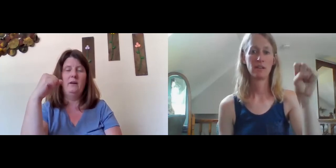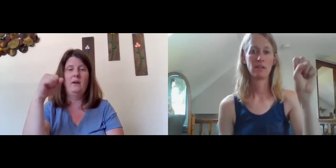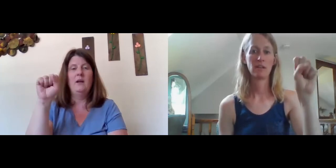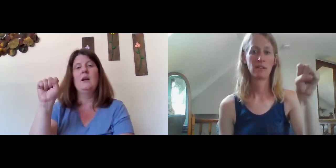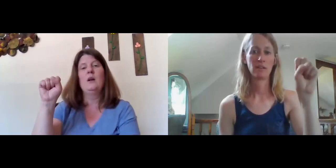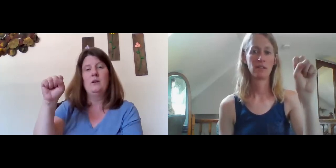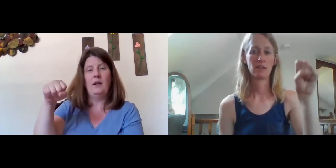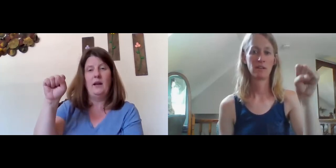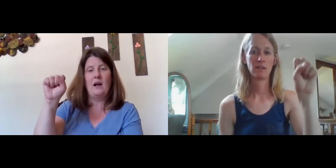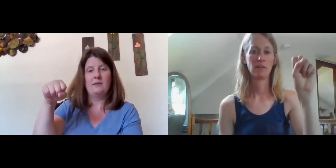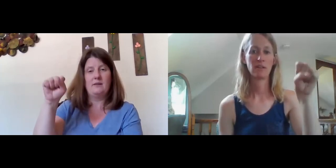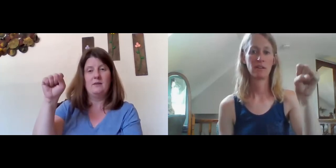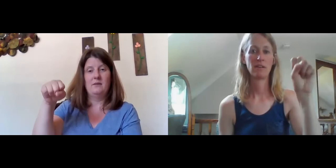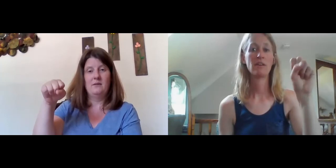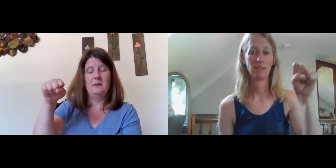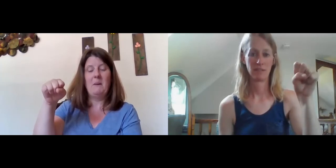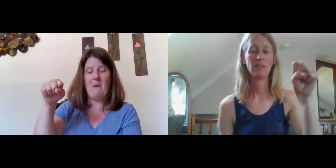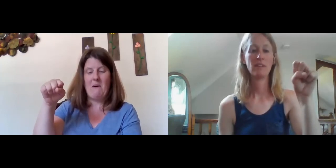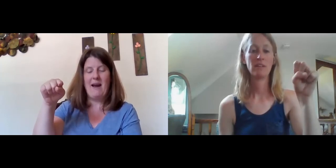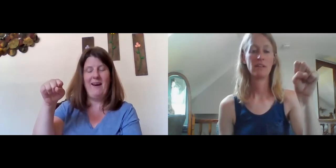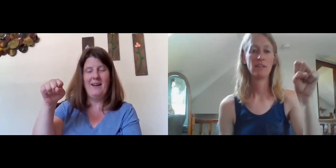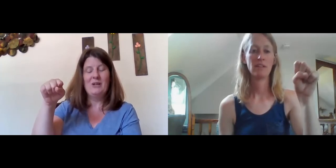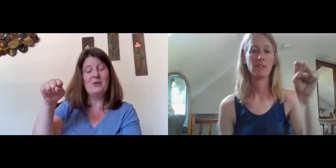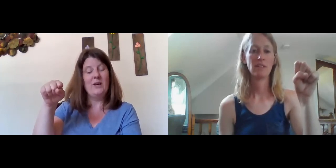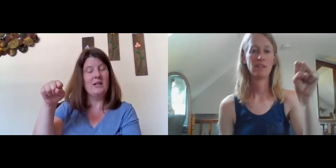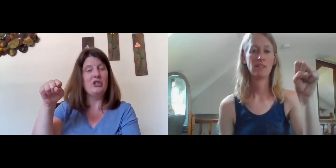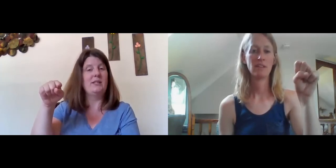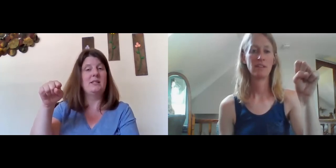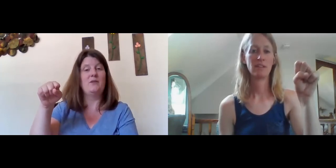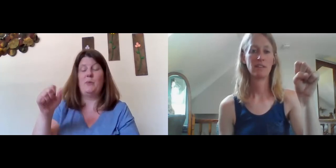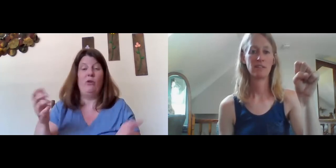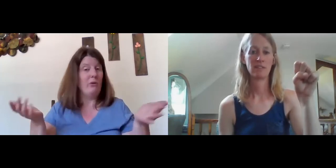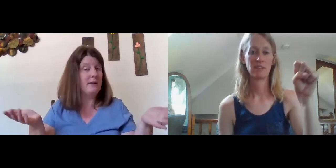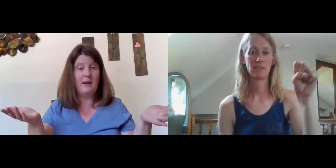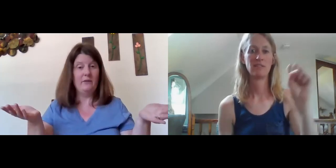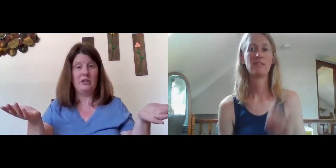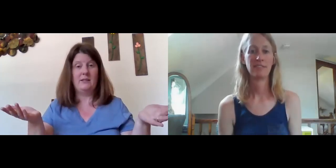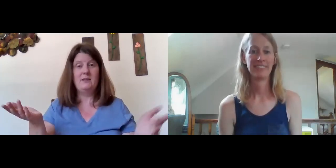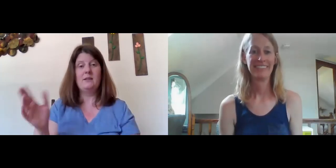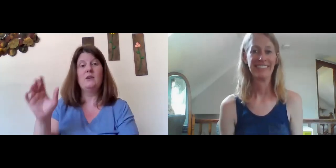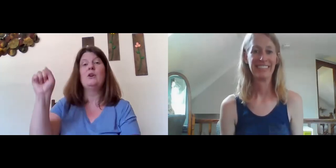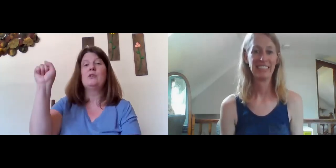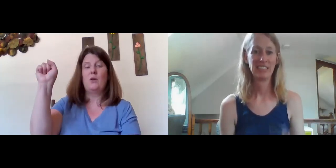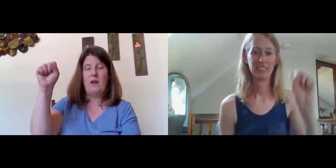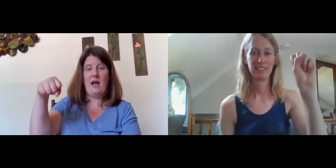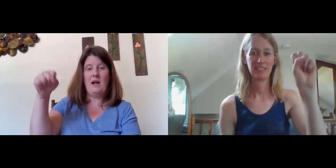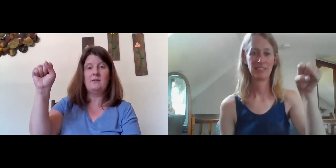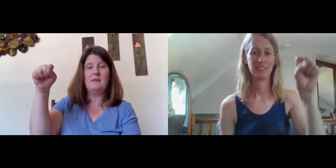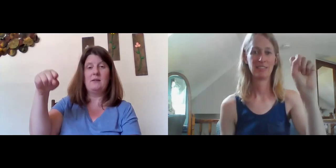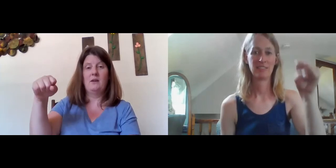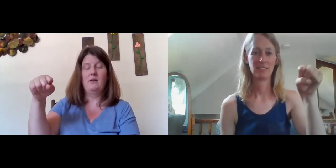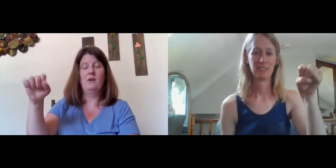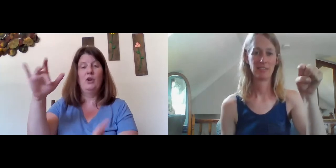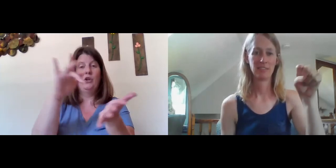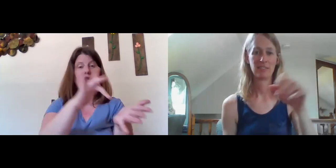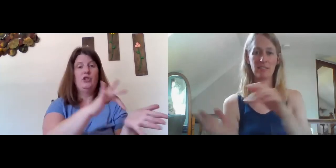movement. Yes. All right. So yes, Jesus loves me. You know the sign for Jesus. So yes,